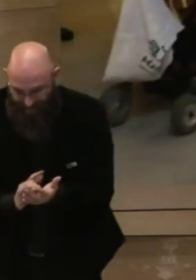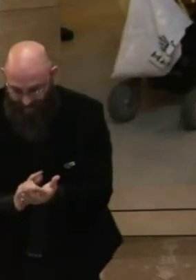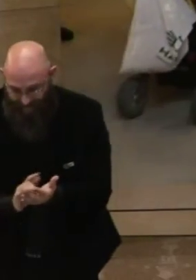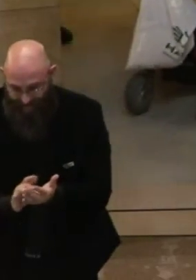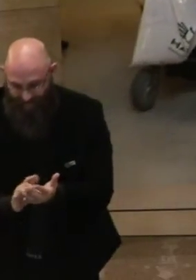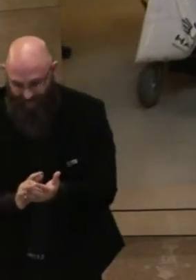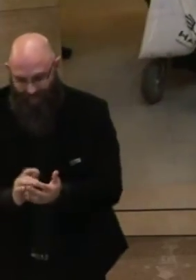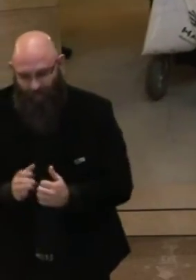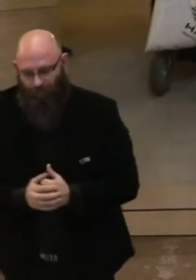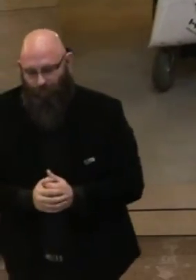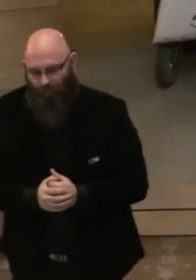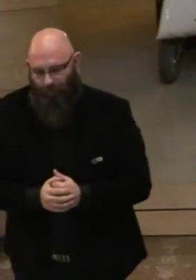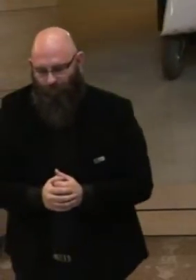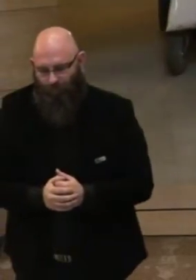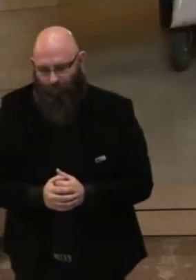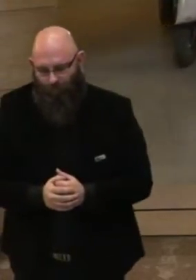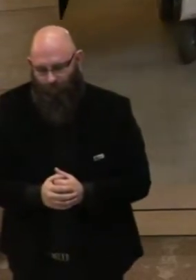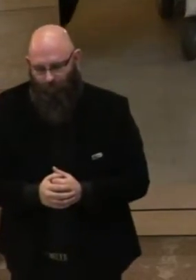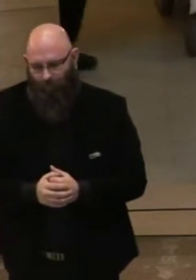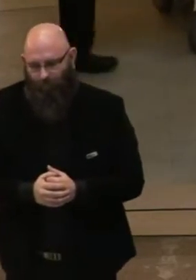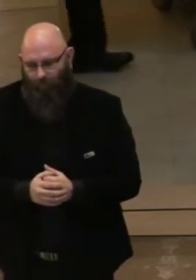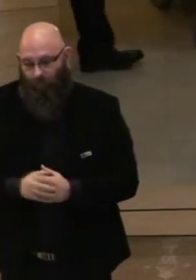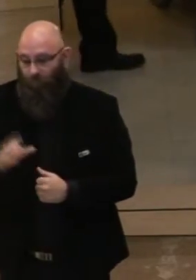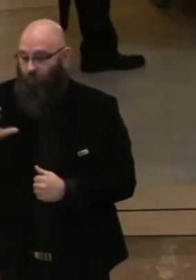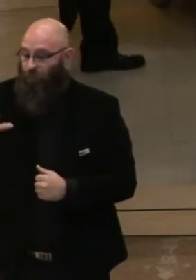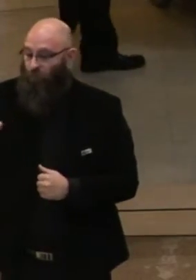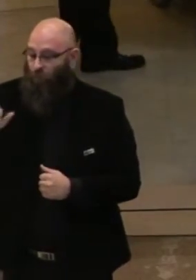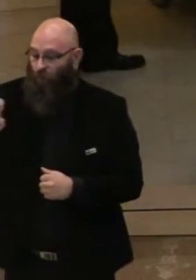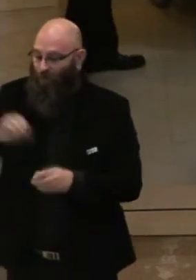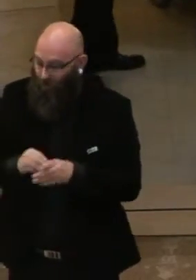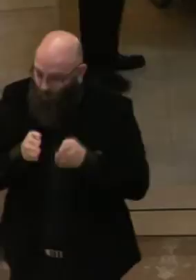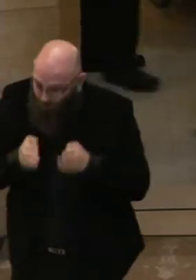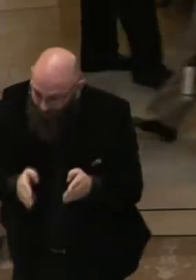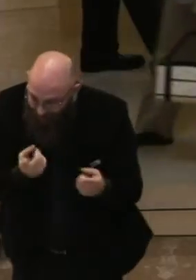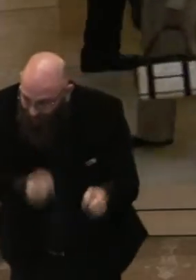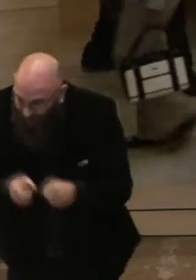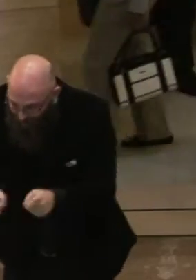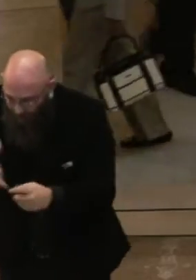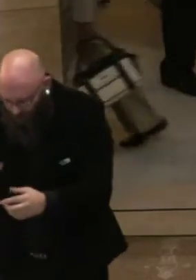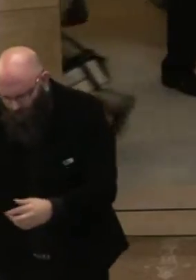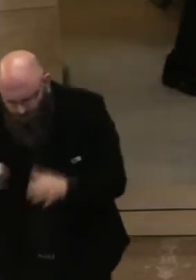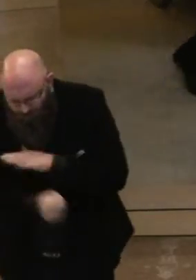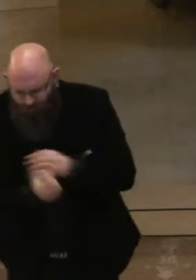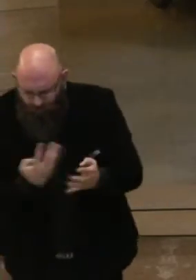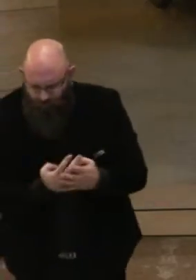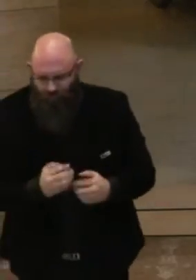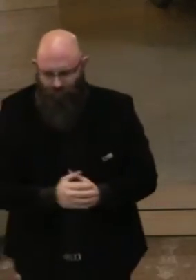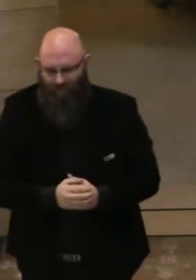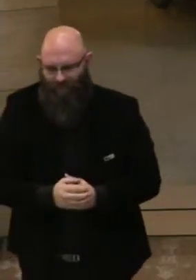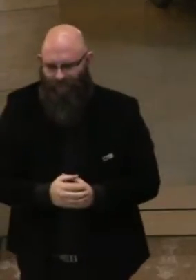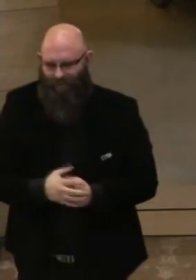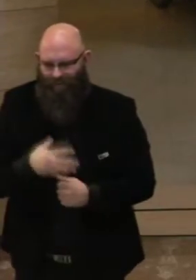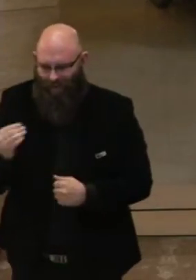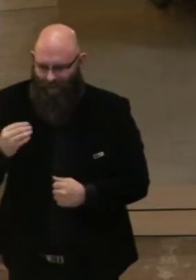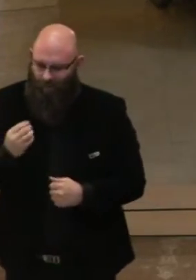the suites, and a tuition-free higher education system that reins in administrative